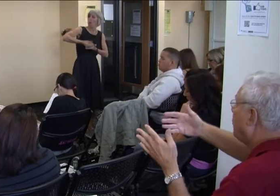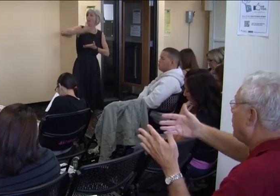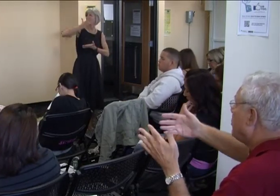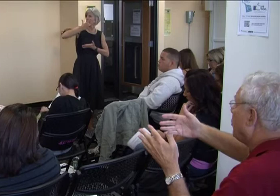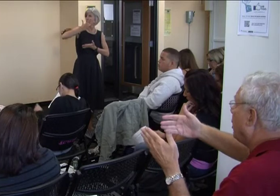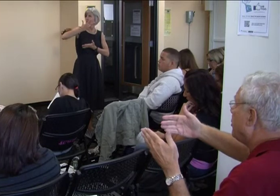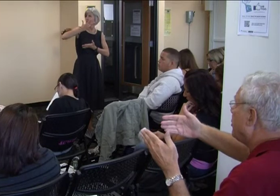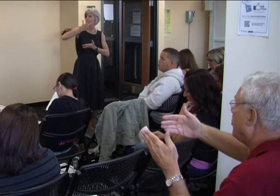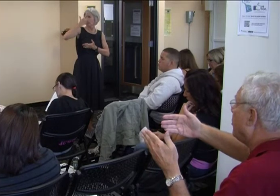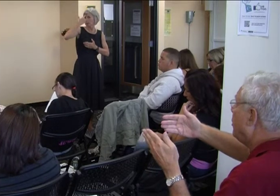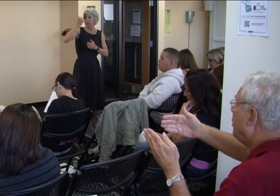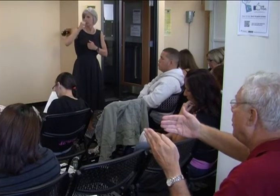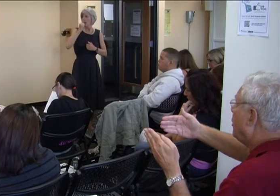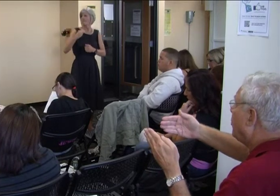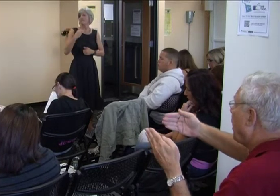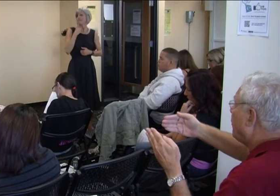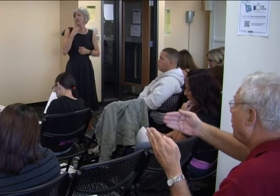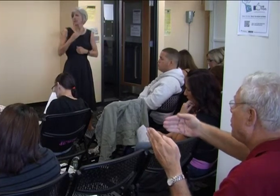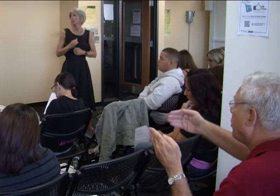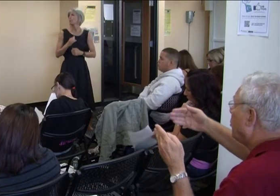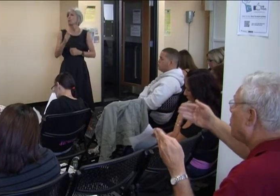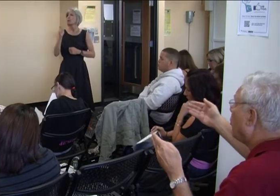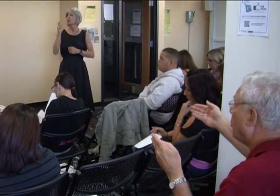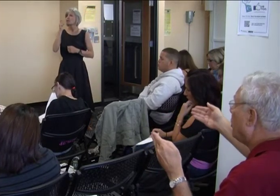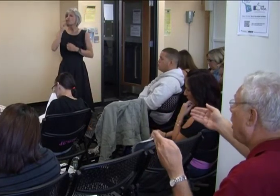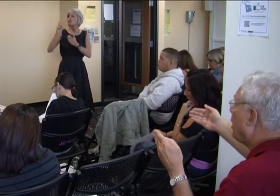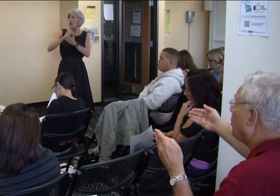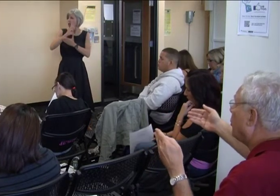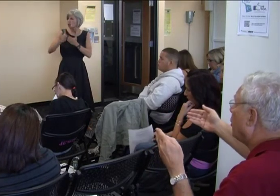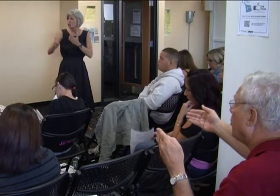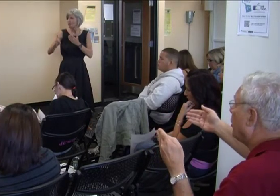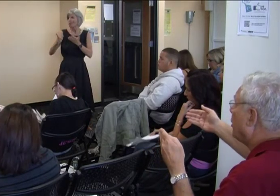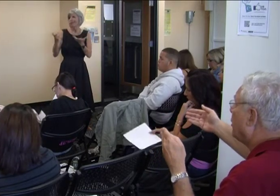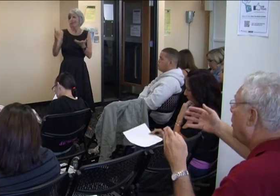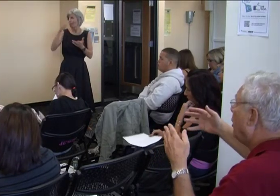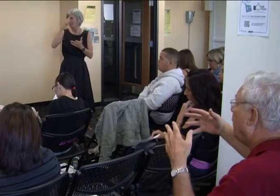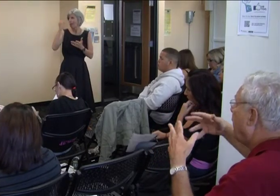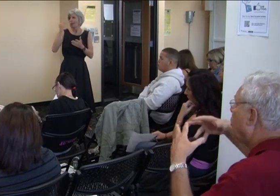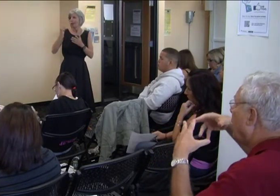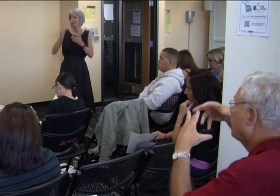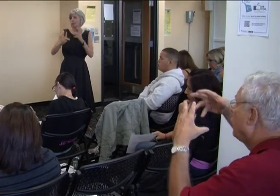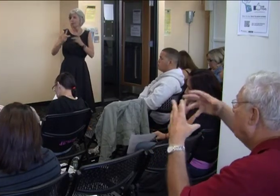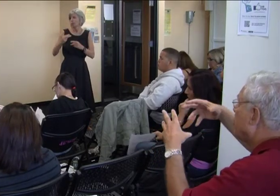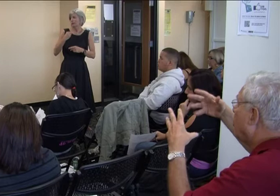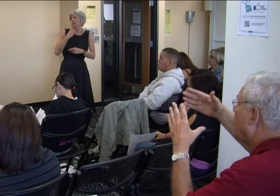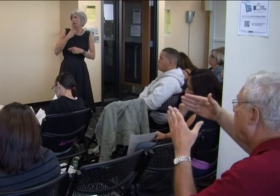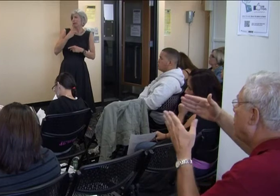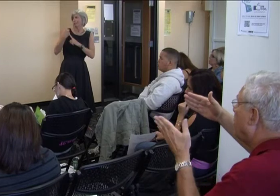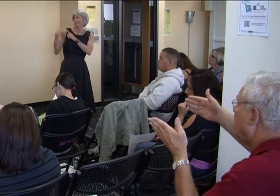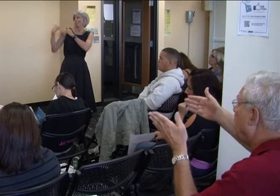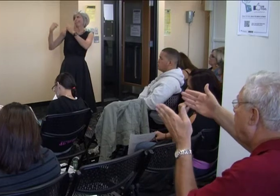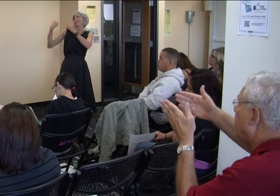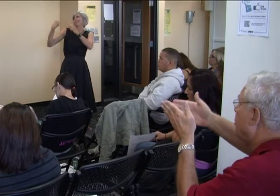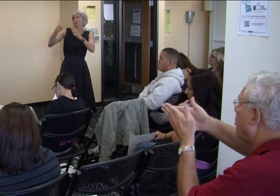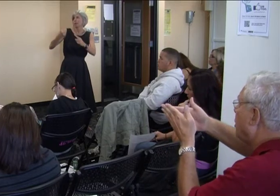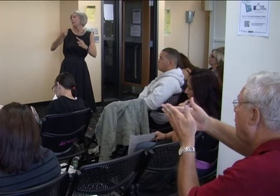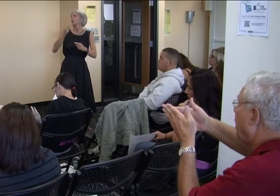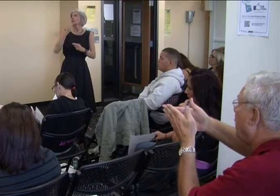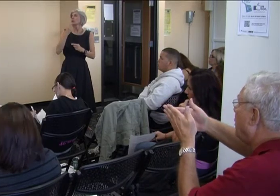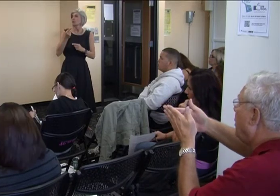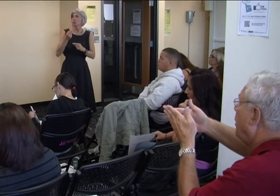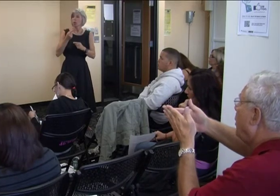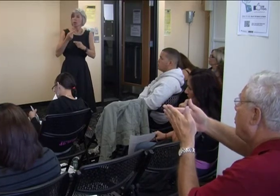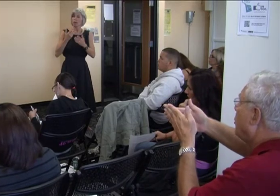being victims of racism that black families, for the most part, were not able to accumulate. And that's, so basically the gains that are